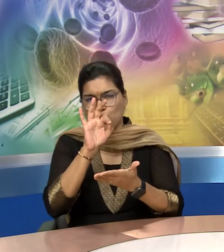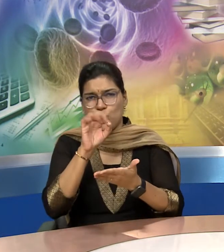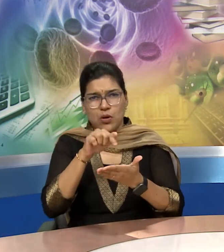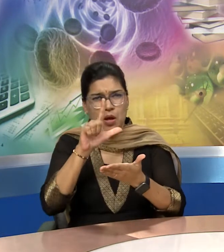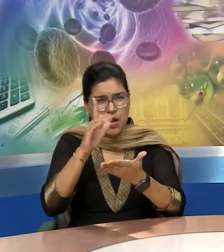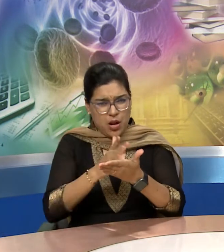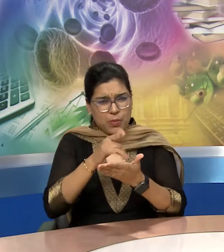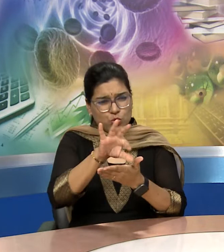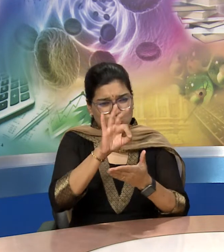Now,